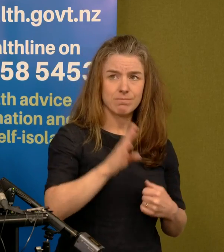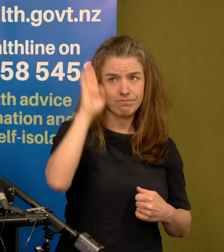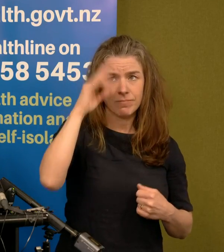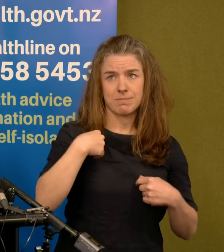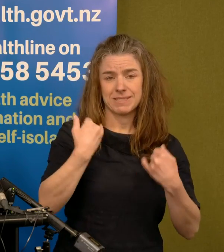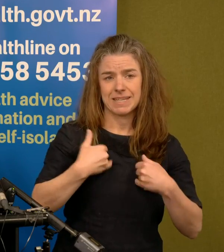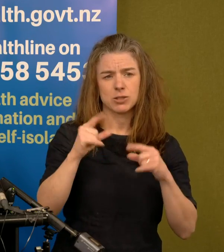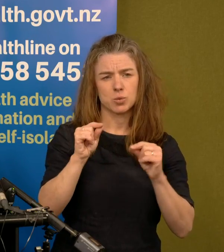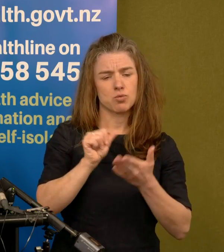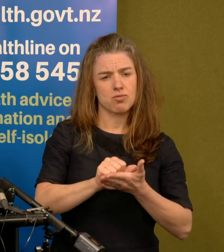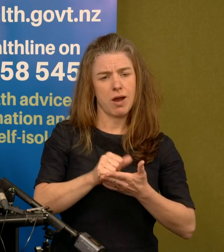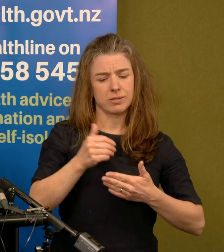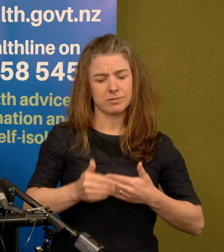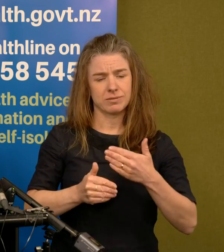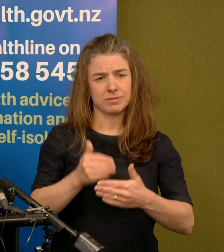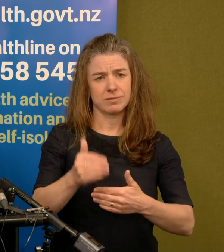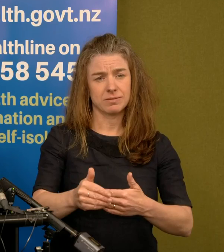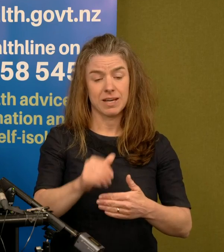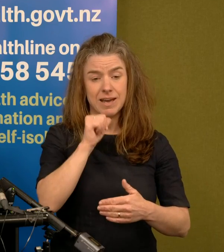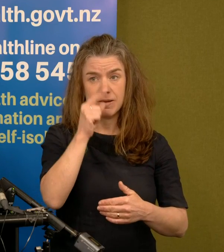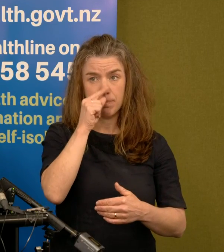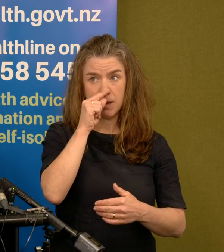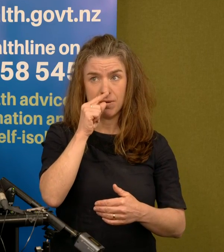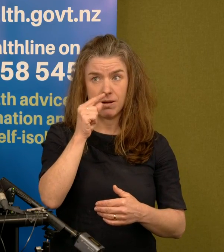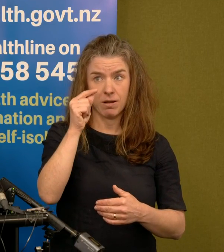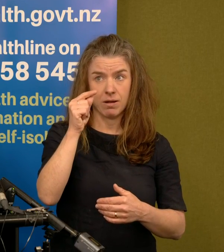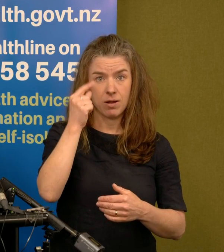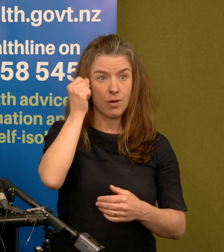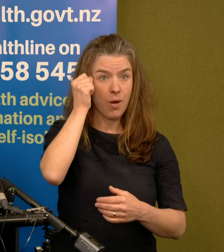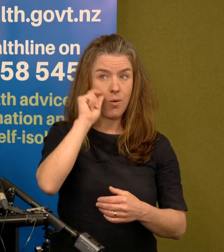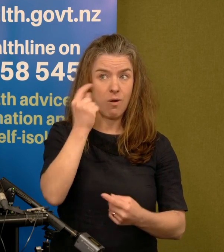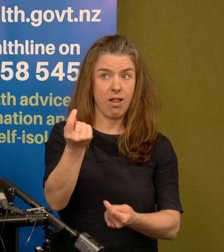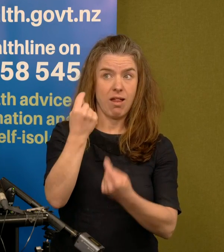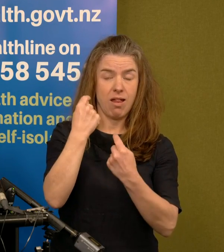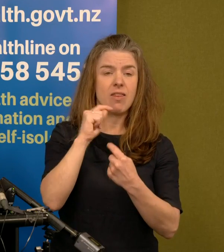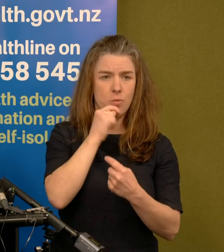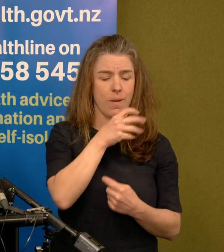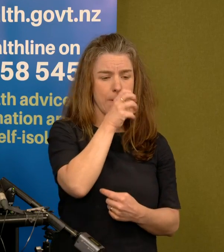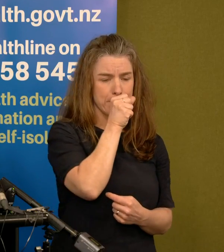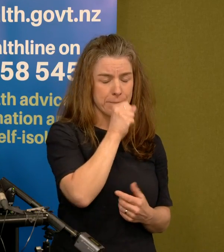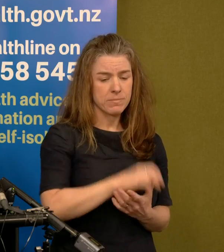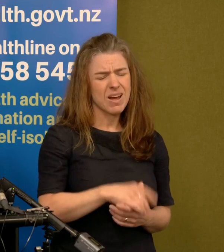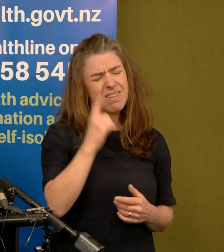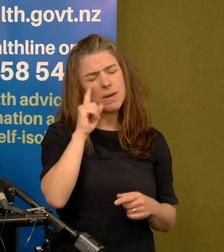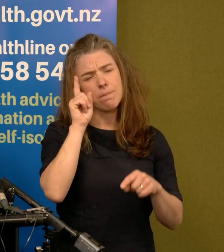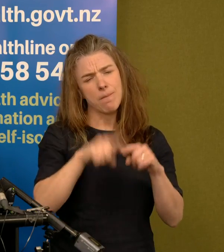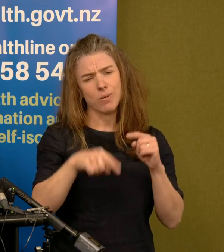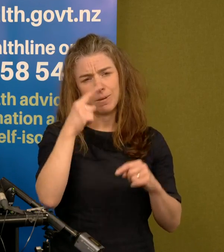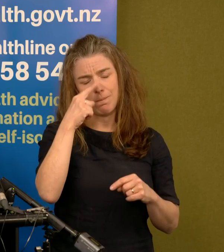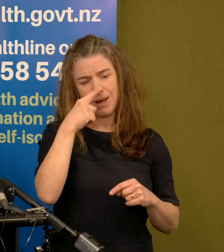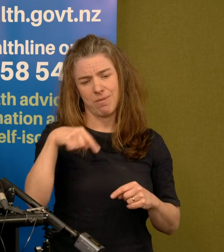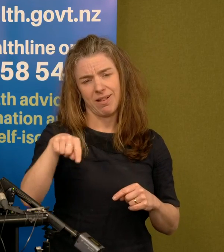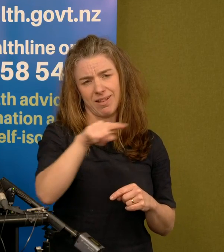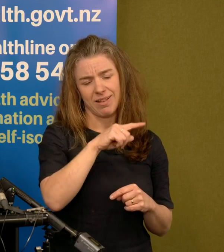thing, and not that they will be ostracised or criticised for that. So saying, I know the vast majority of Kiwis